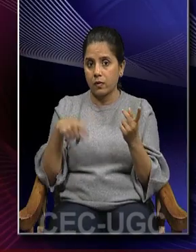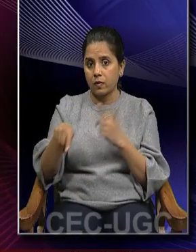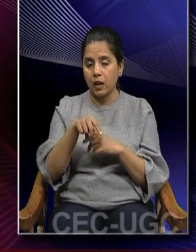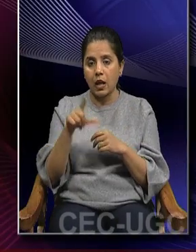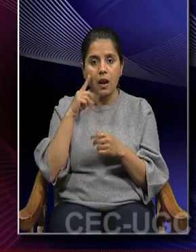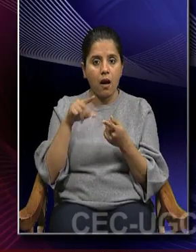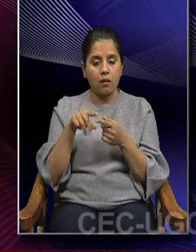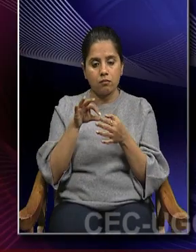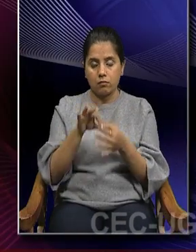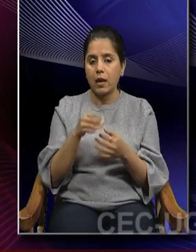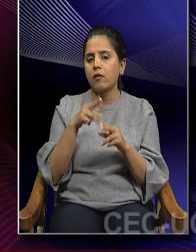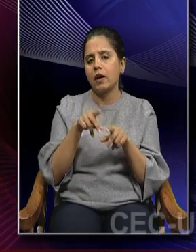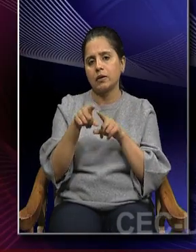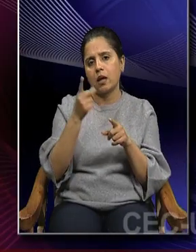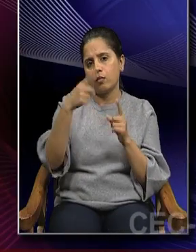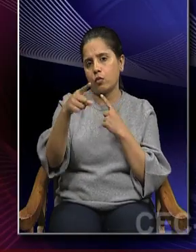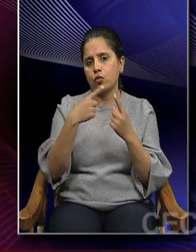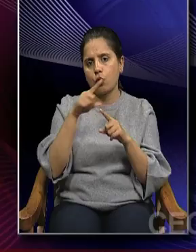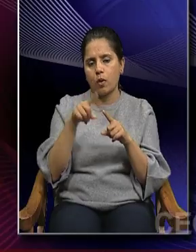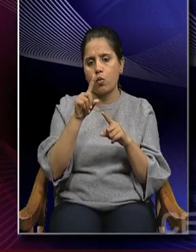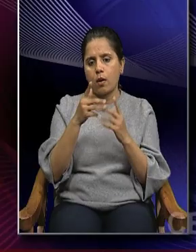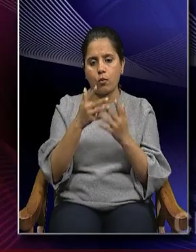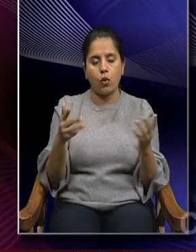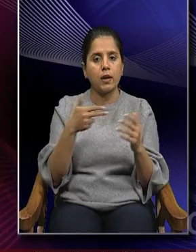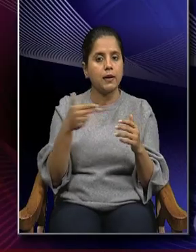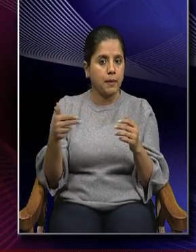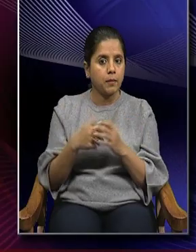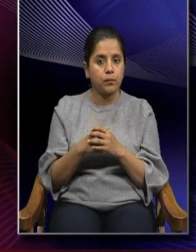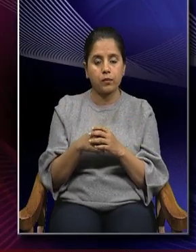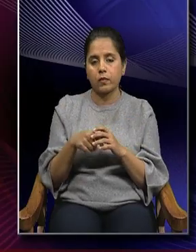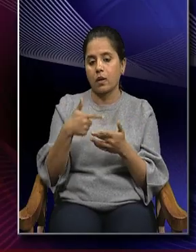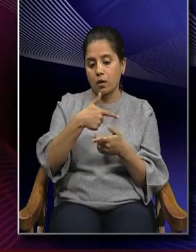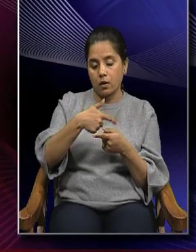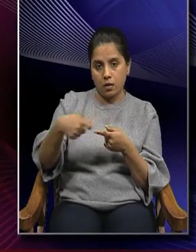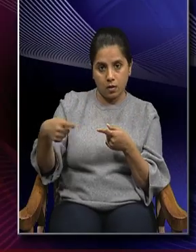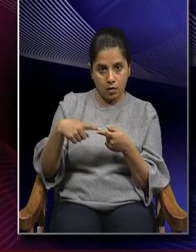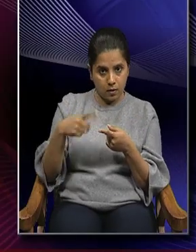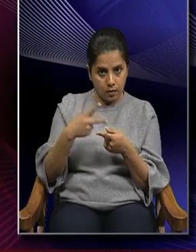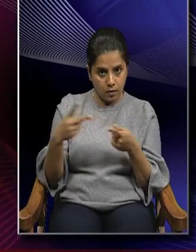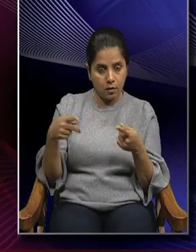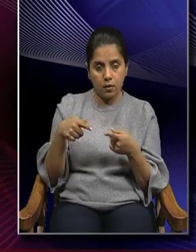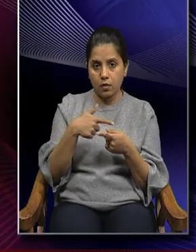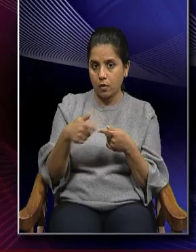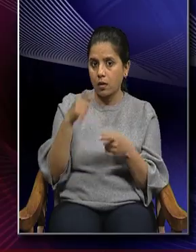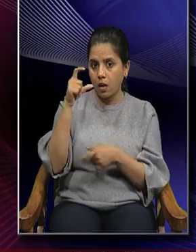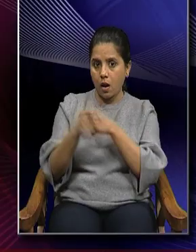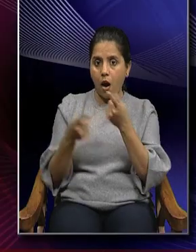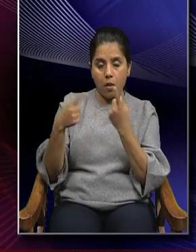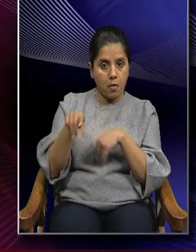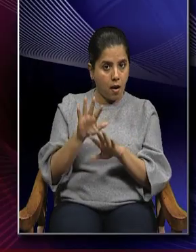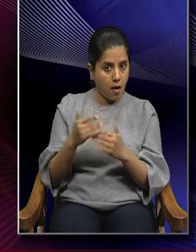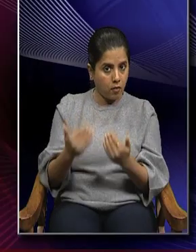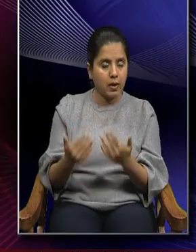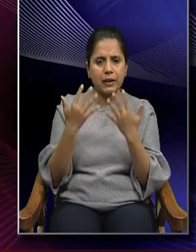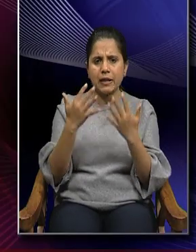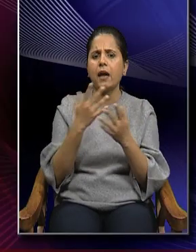line. Suppose if you talk about one product line called toothpaste, and in that segment a company is having